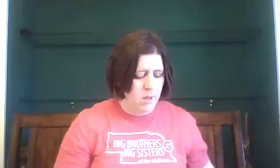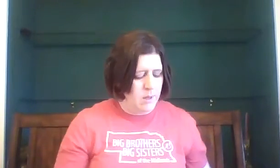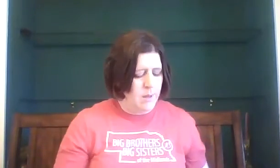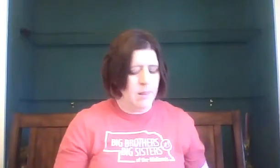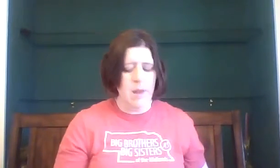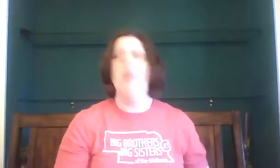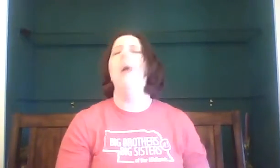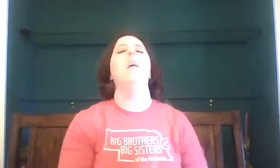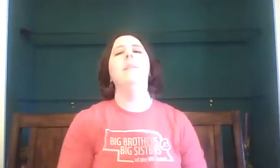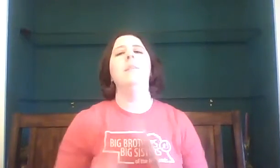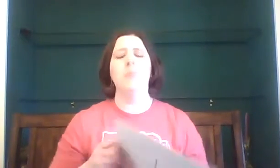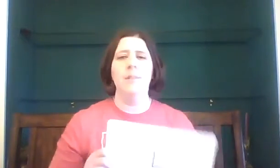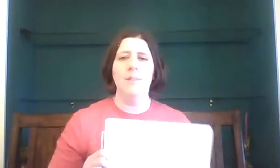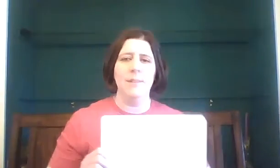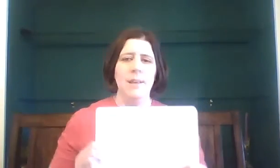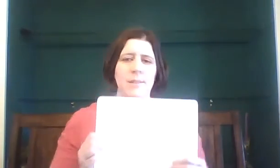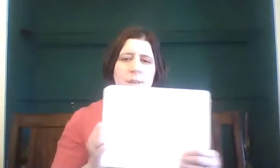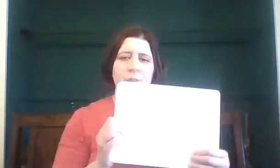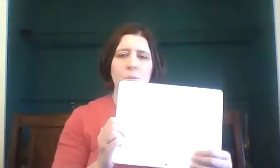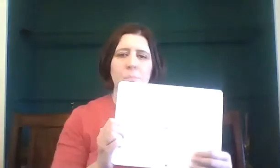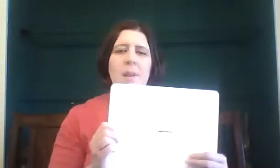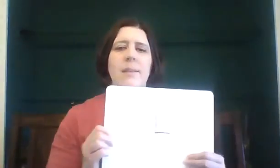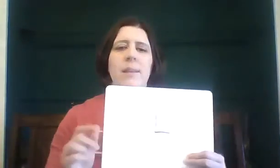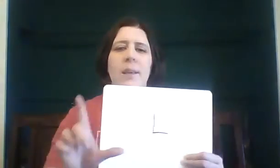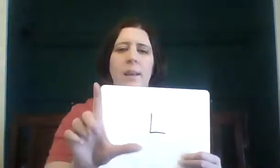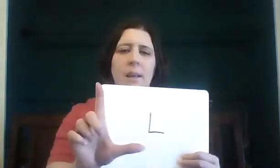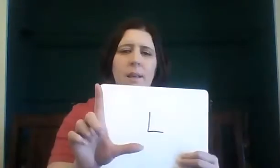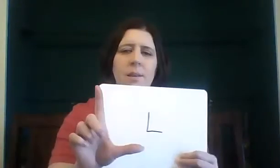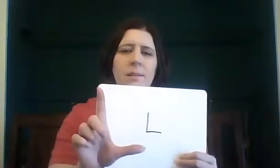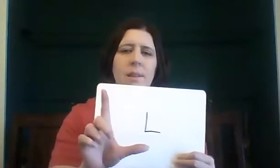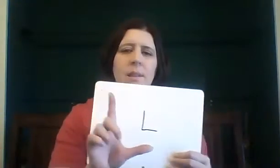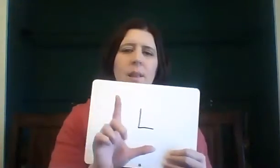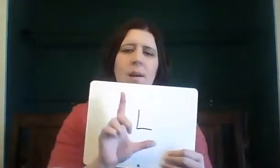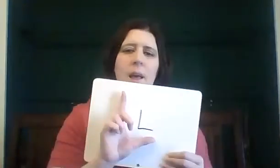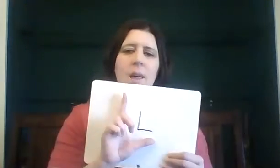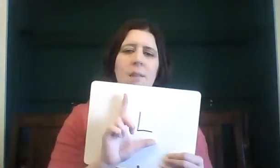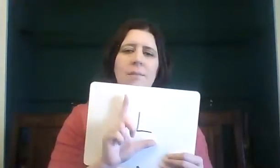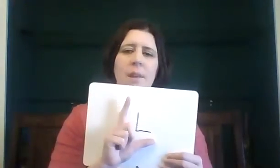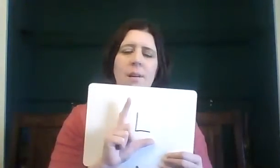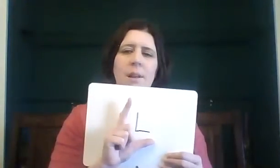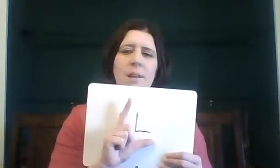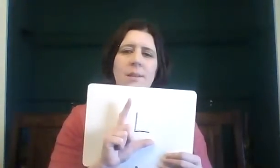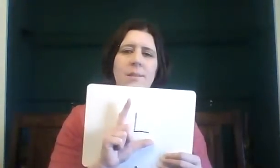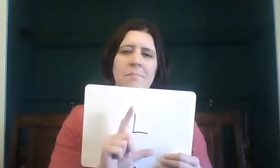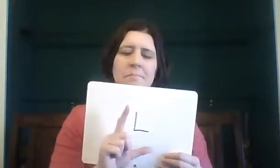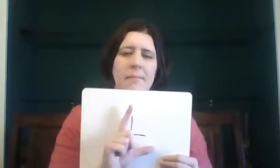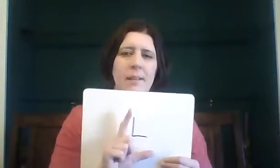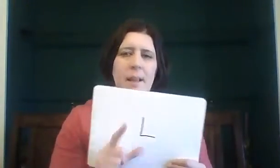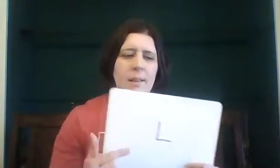Now the letter L, this one's just like C, super easy. You can see the letter L, there it is, exactly